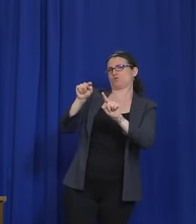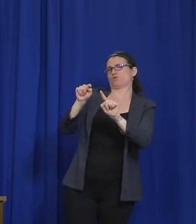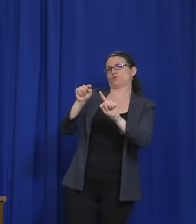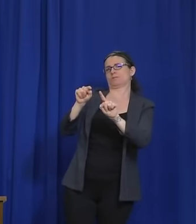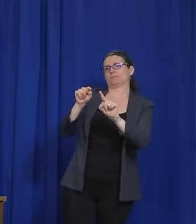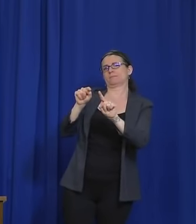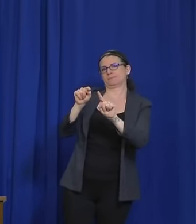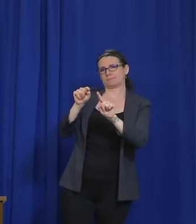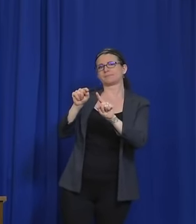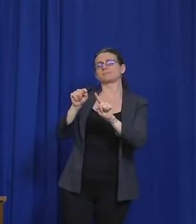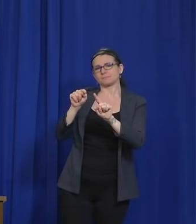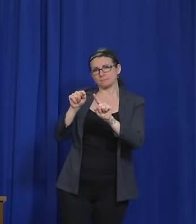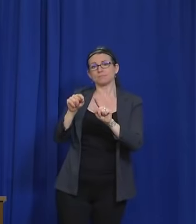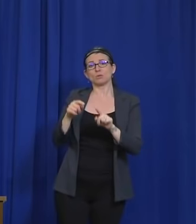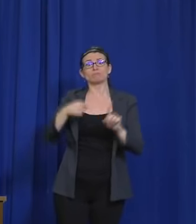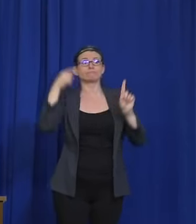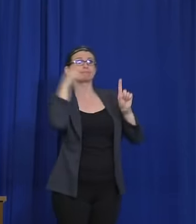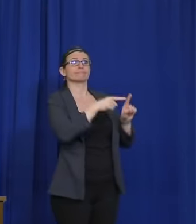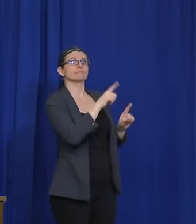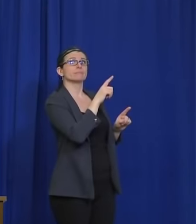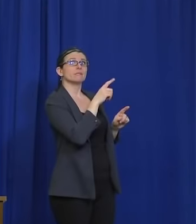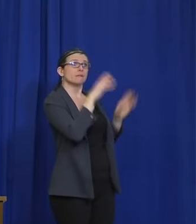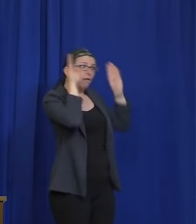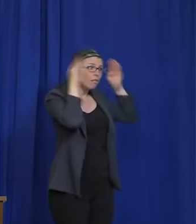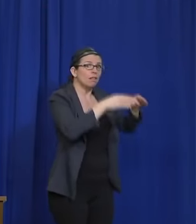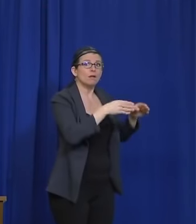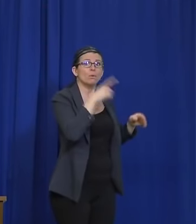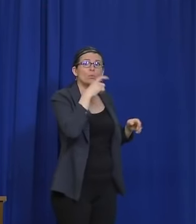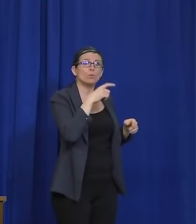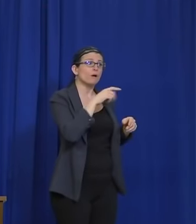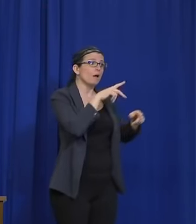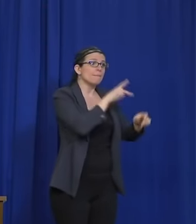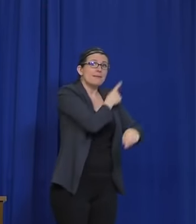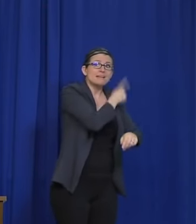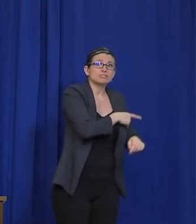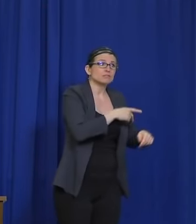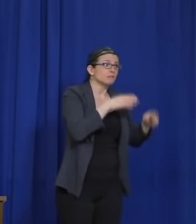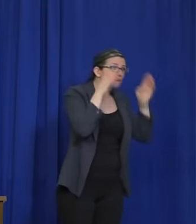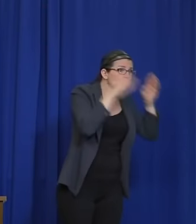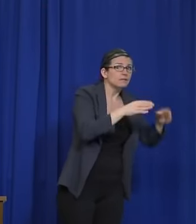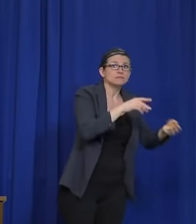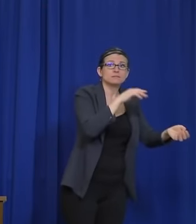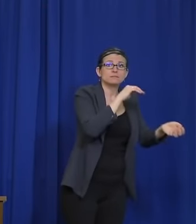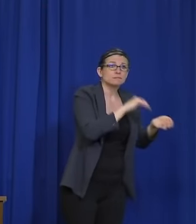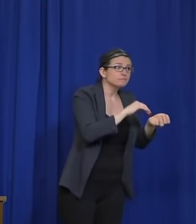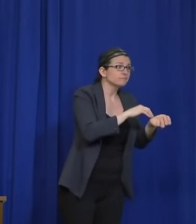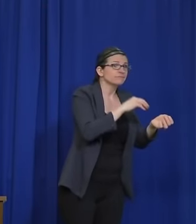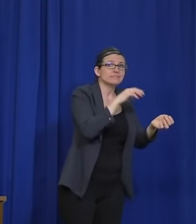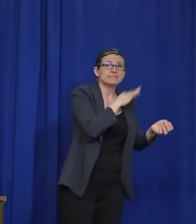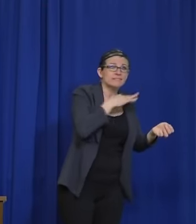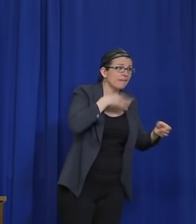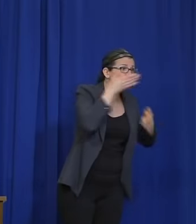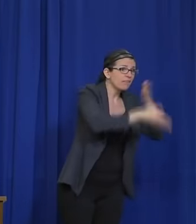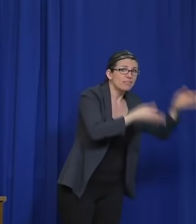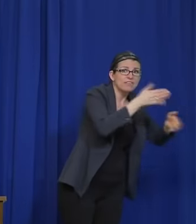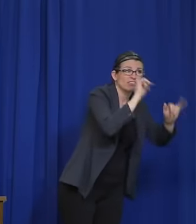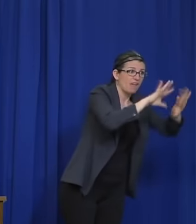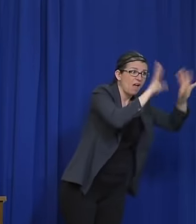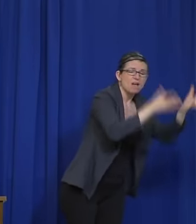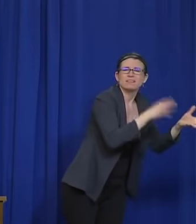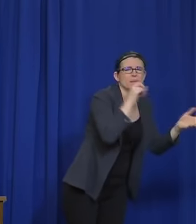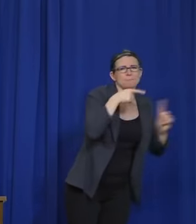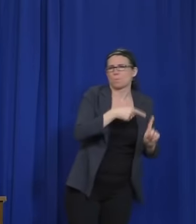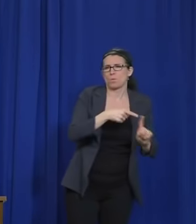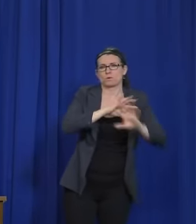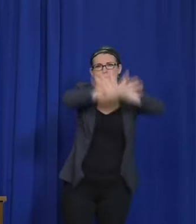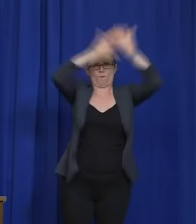are more or less vulnerable to this virus. It's everywhere. Thank you. Now we'll turn to Kevin Miller from the Portland Press